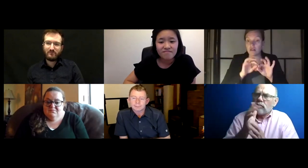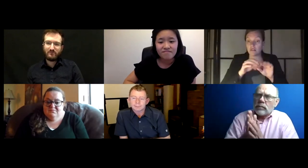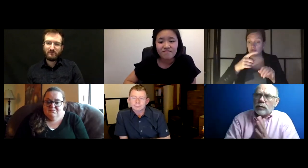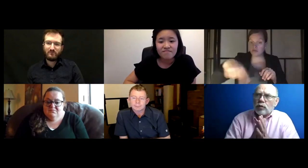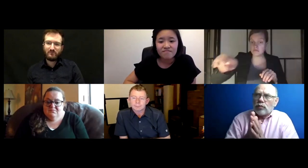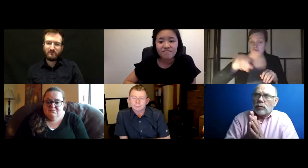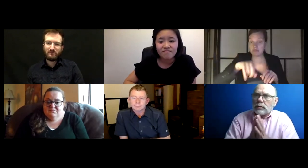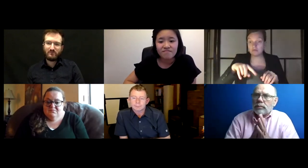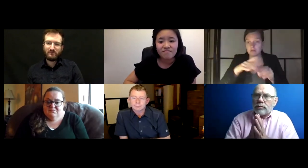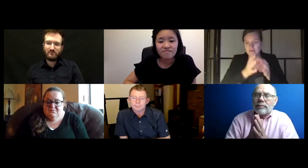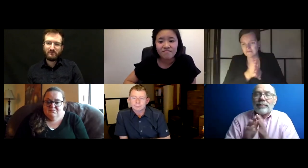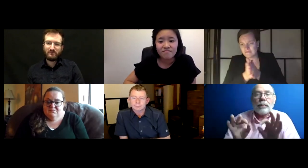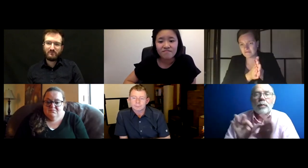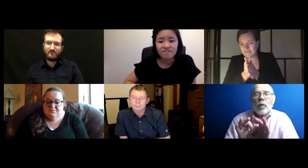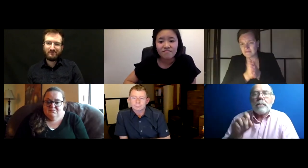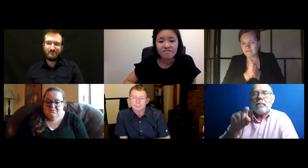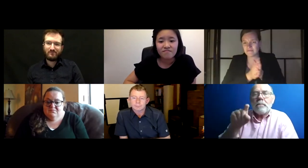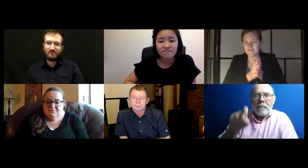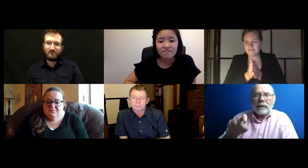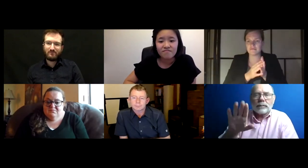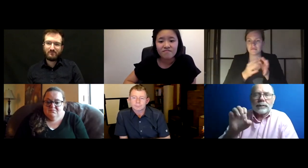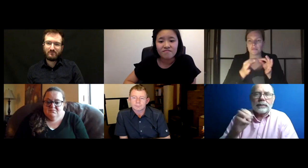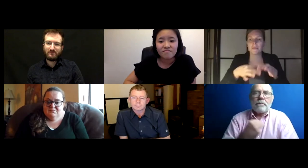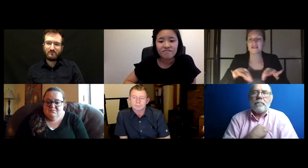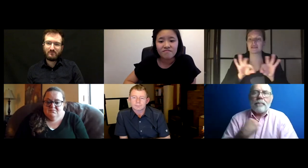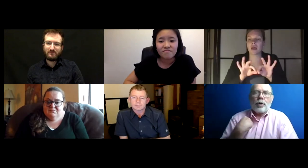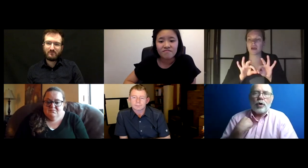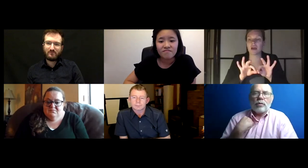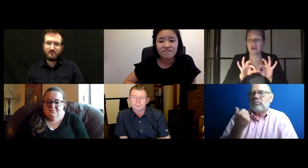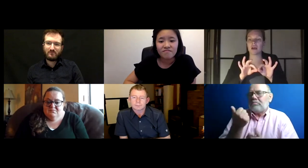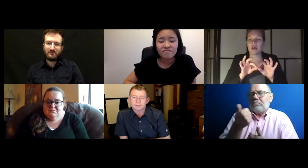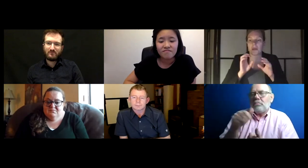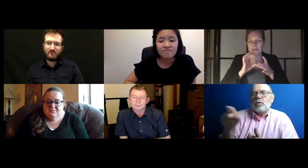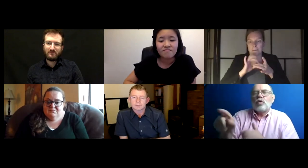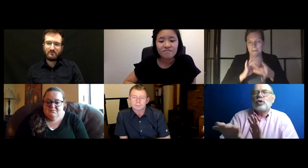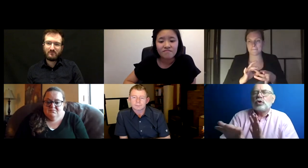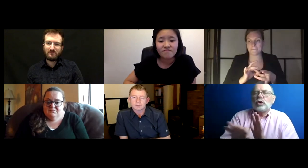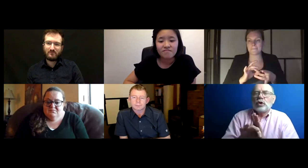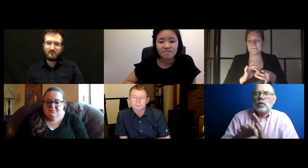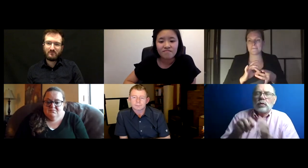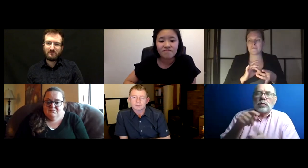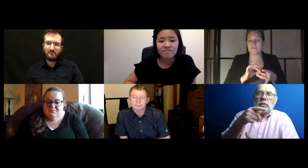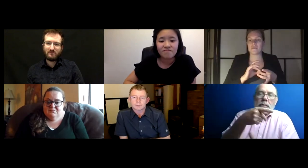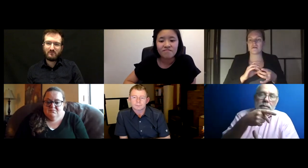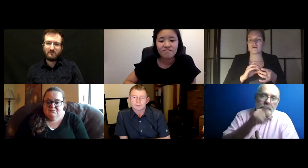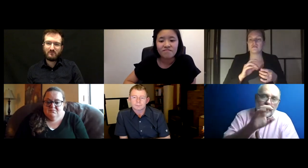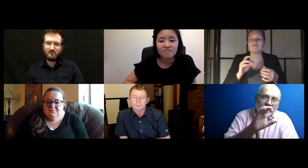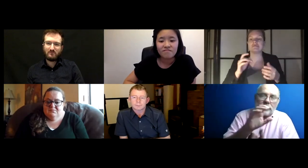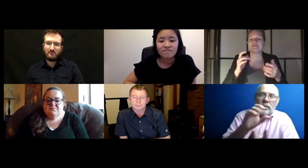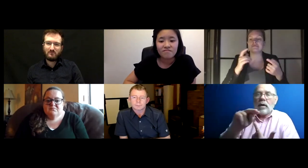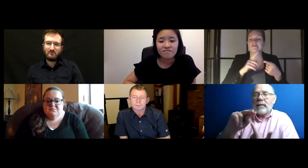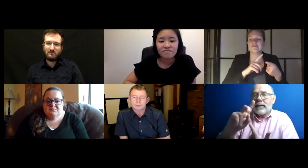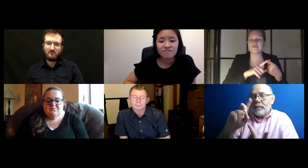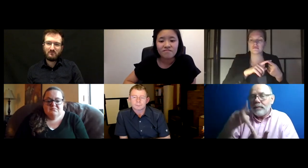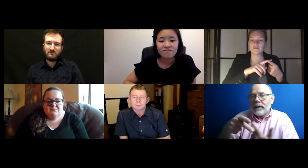What's important is, any of you who are interested, you need to become a member of whatever, if it's